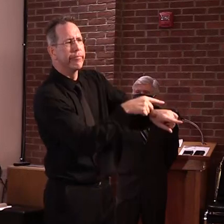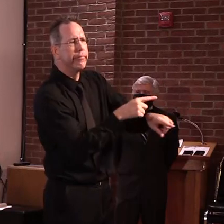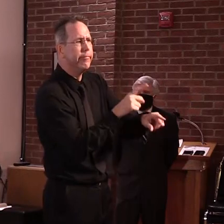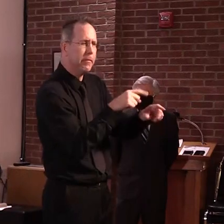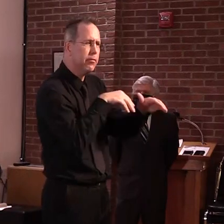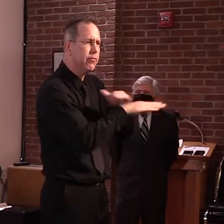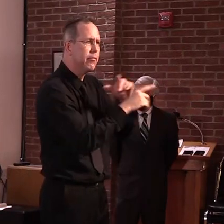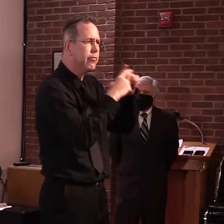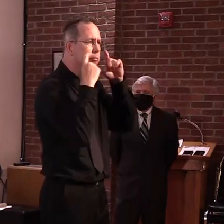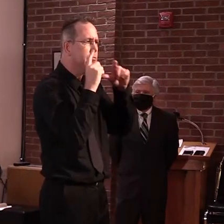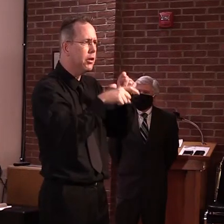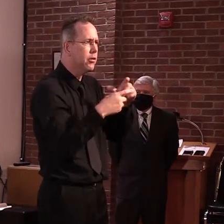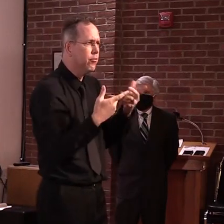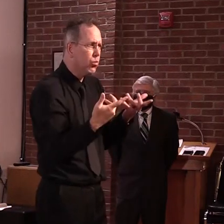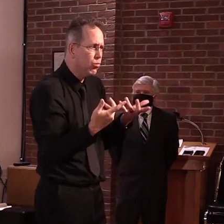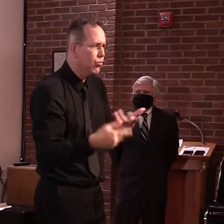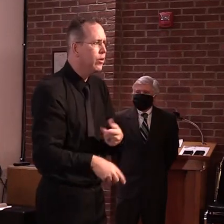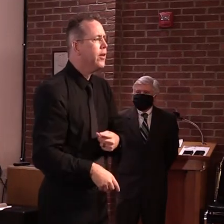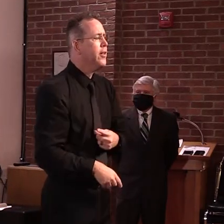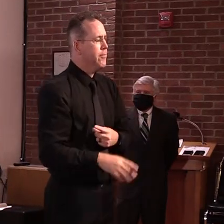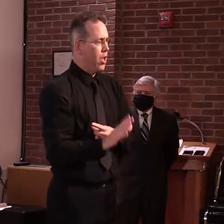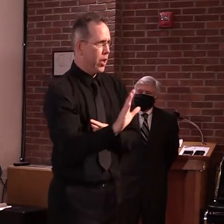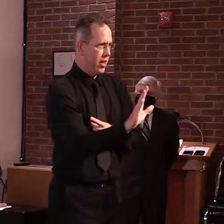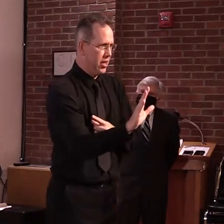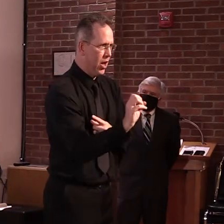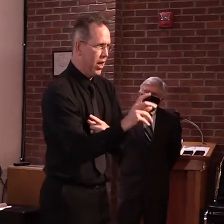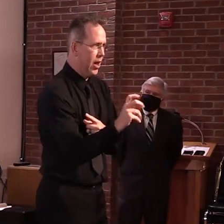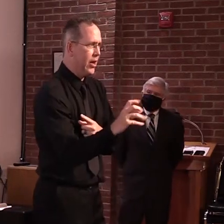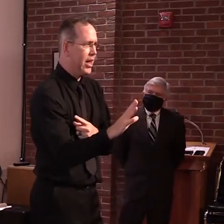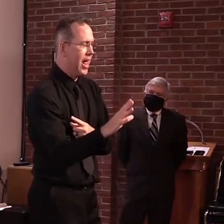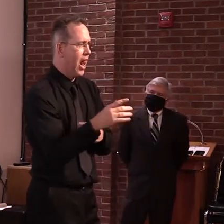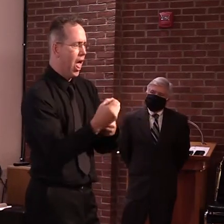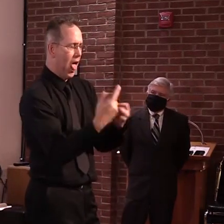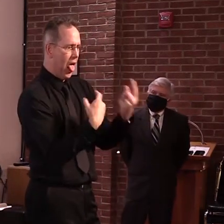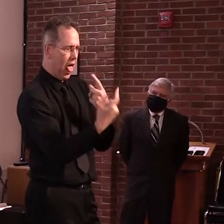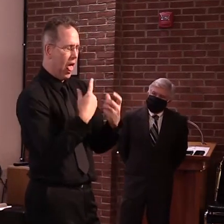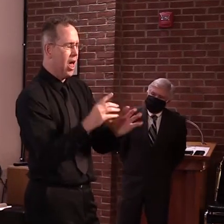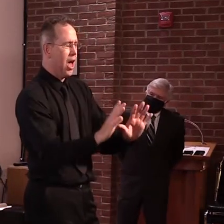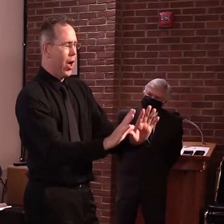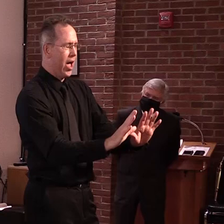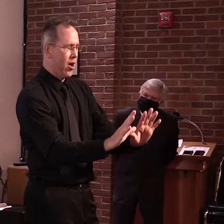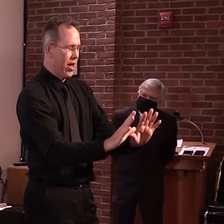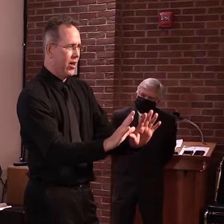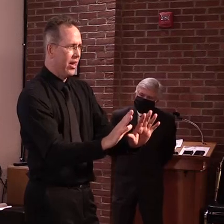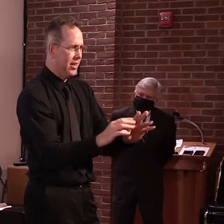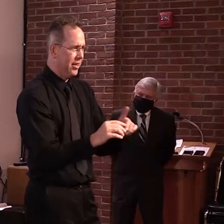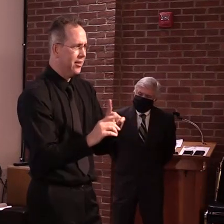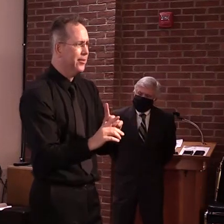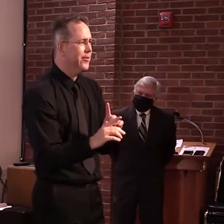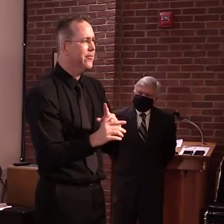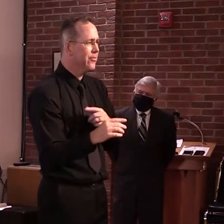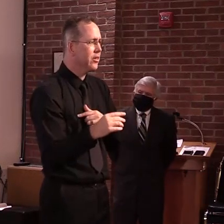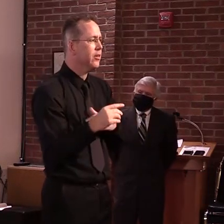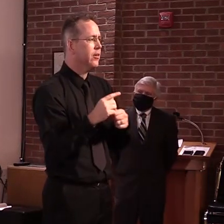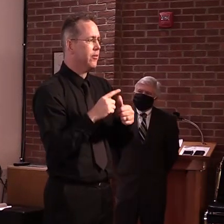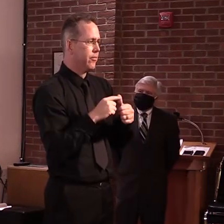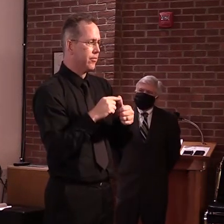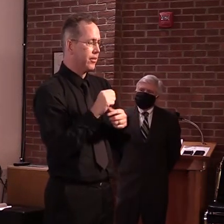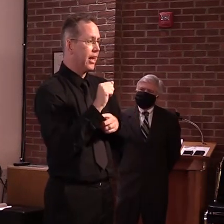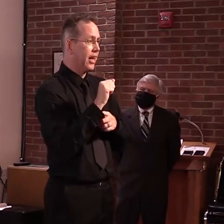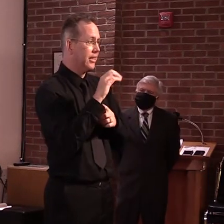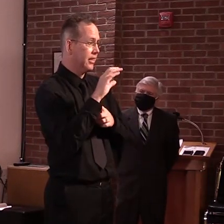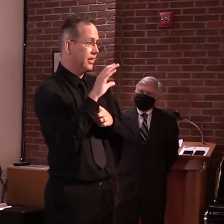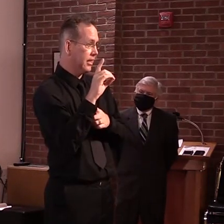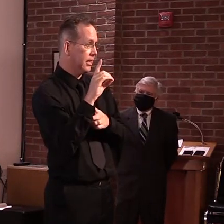answer a few of those. We do have guidance within ACCD in terms of employers and what our expectations are